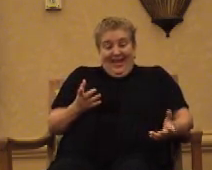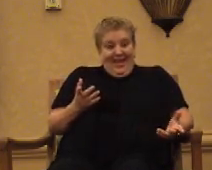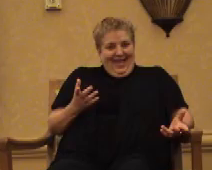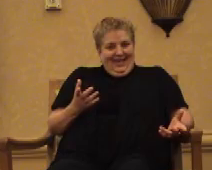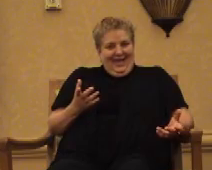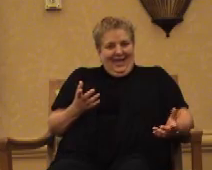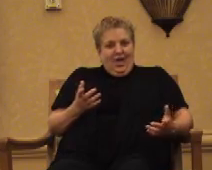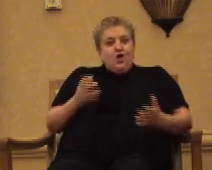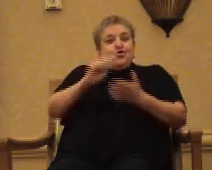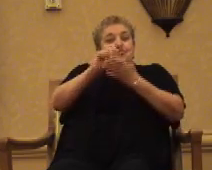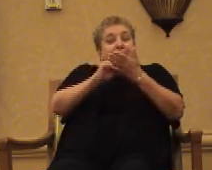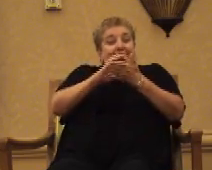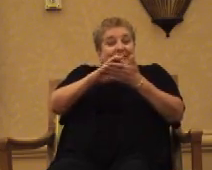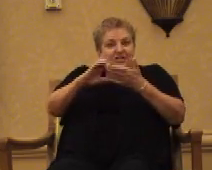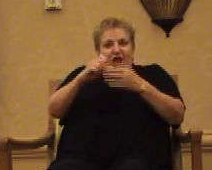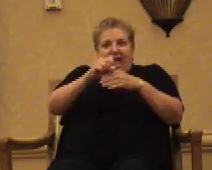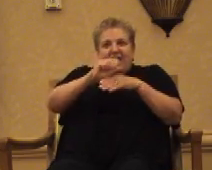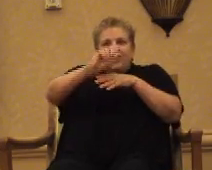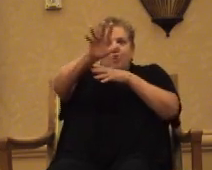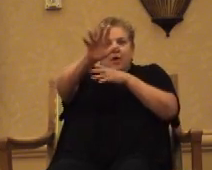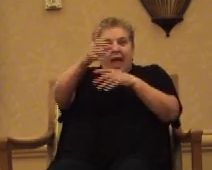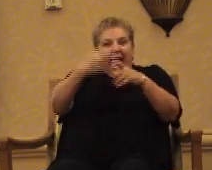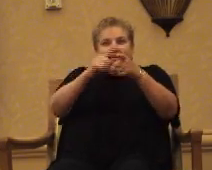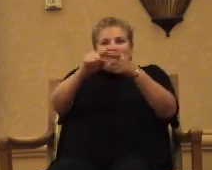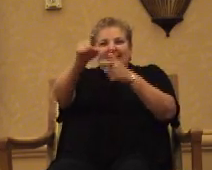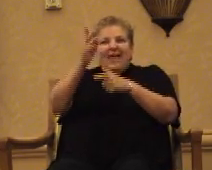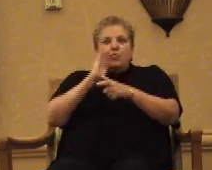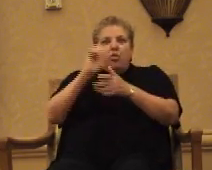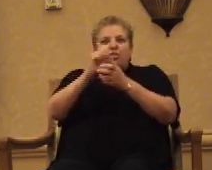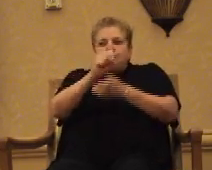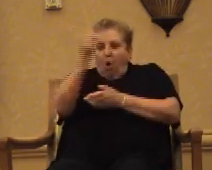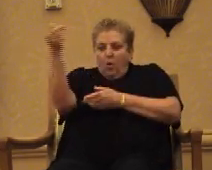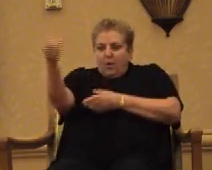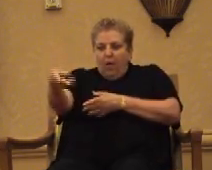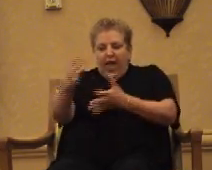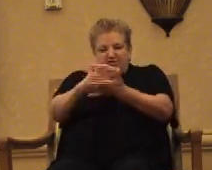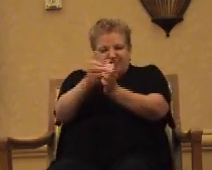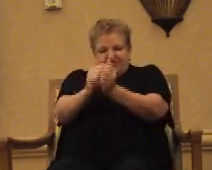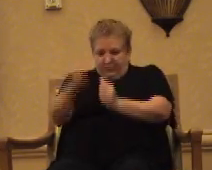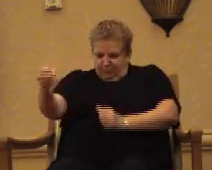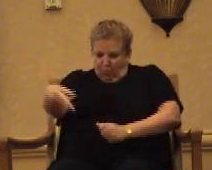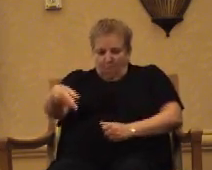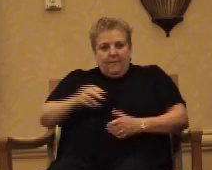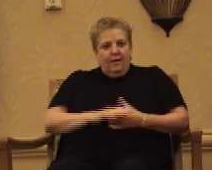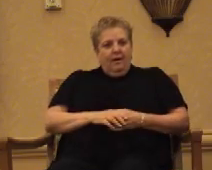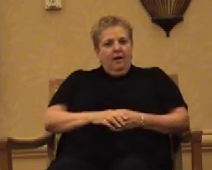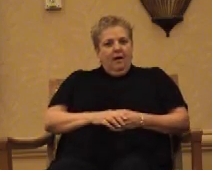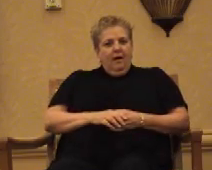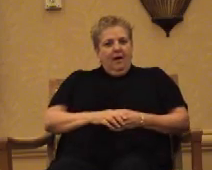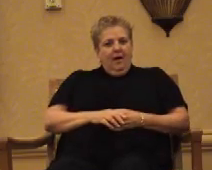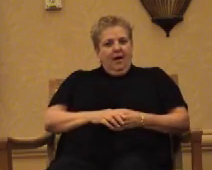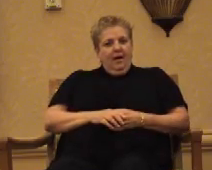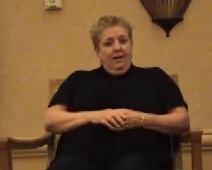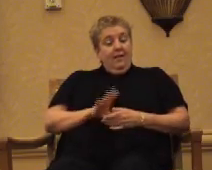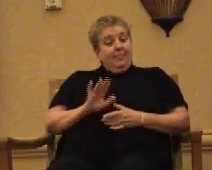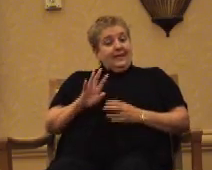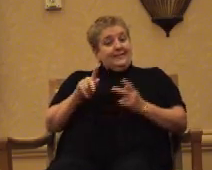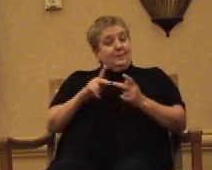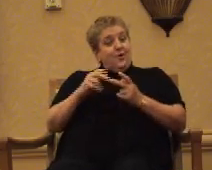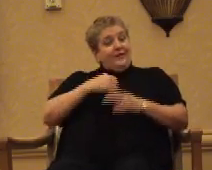check, and they throw it away. We're clean. He said, the perfect amends is when you write them a